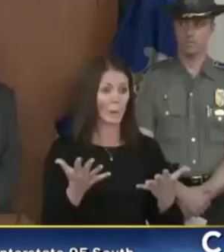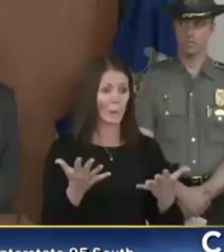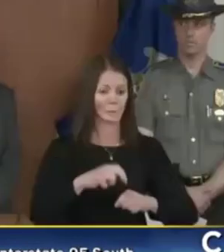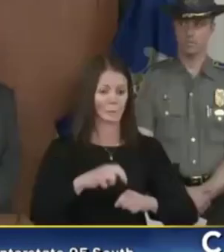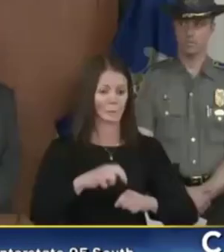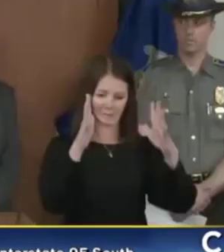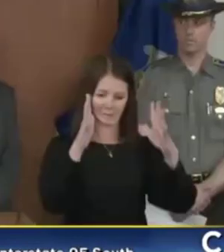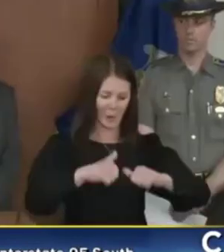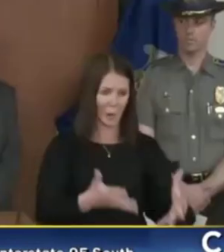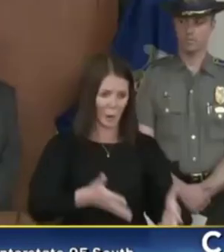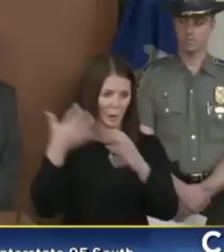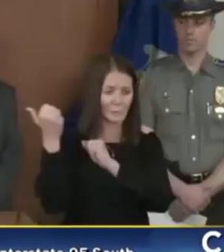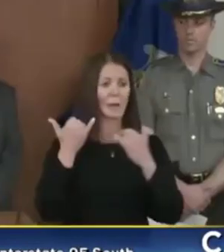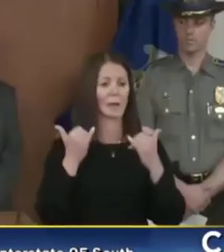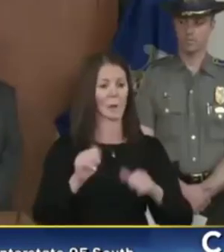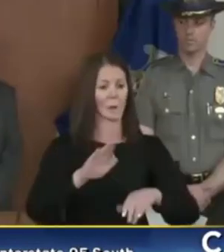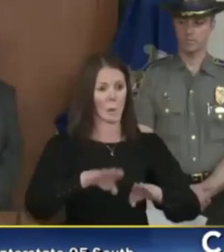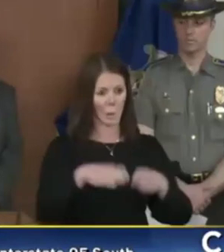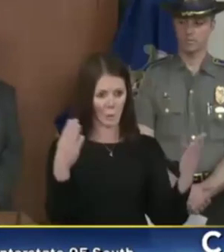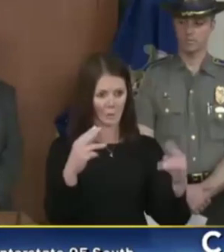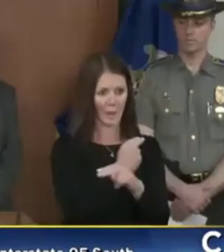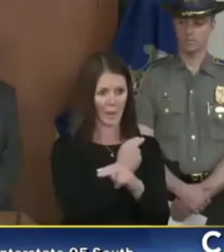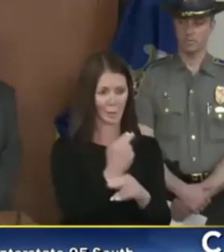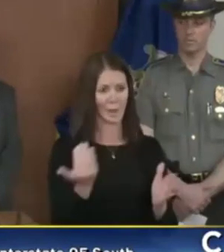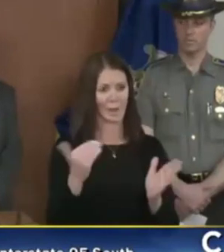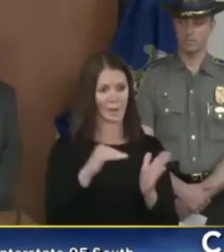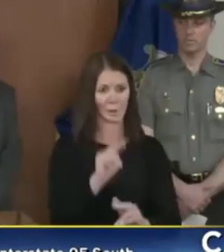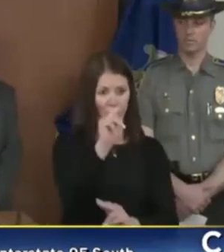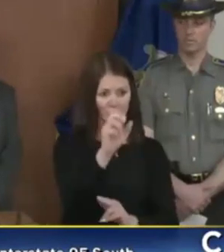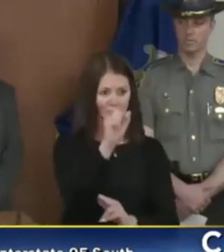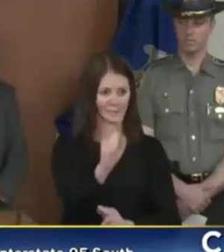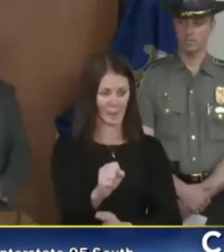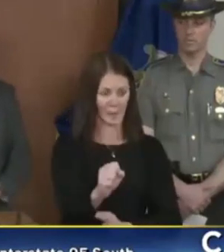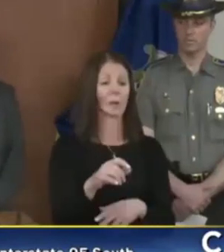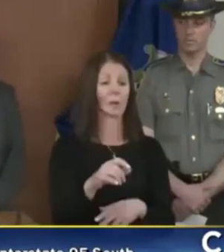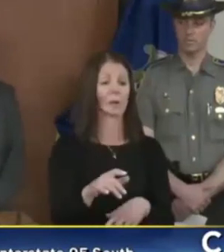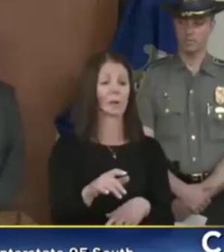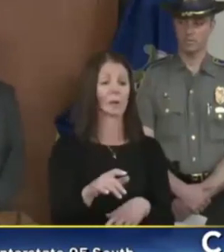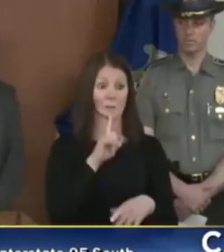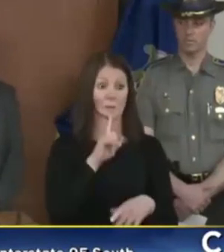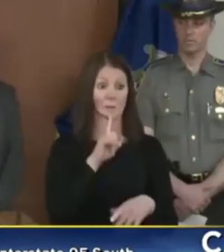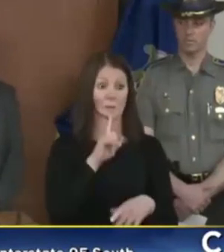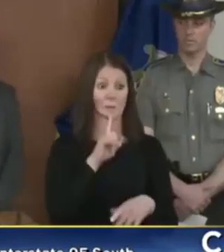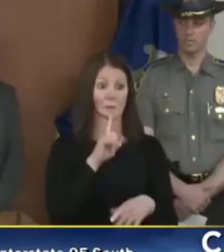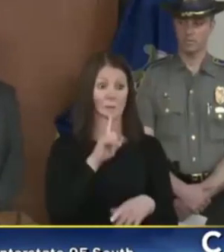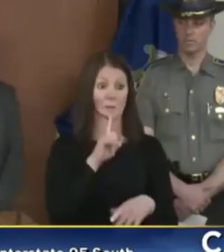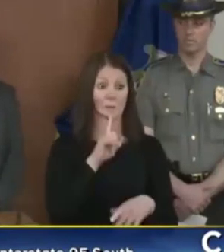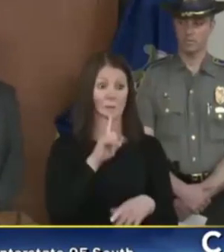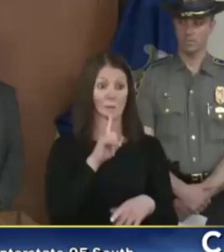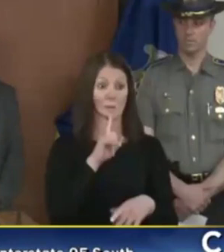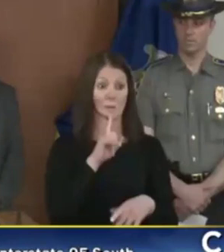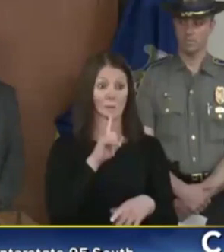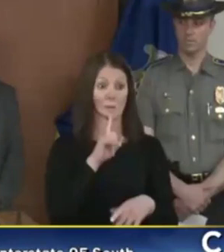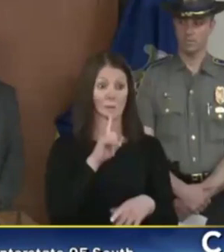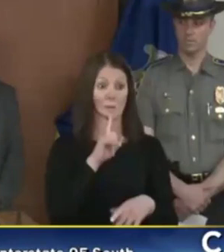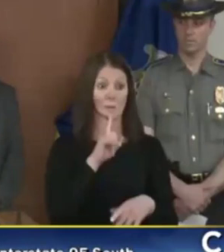there, get two-way traffic going. The congestion in and around that section of Norwalk is still heavy. We continue to send notices